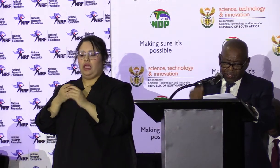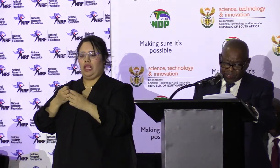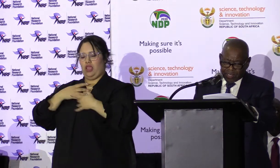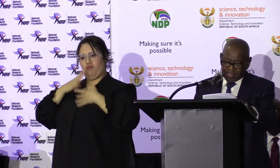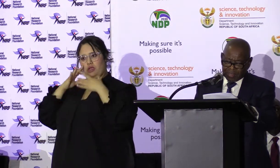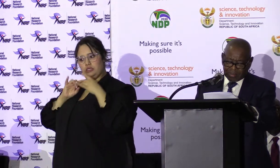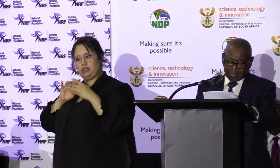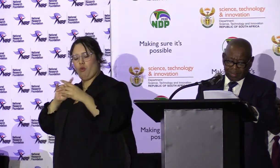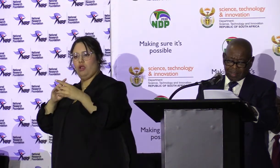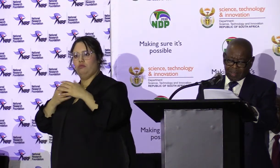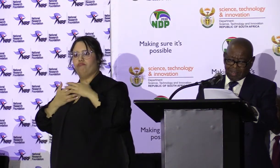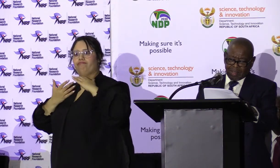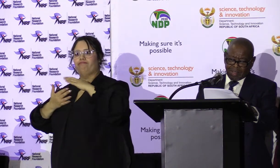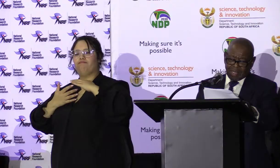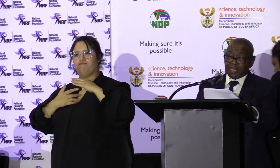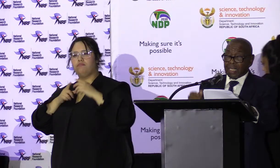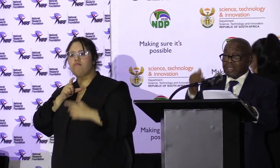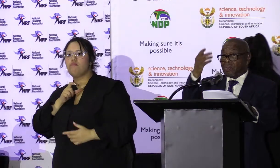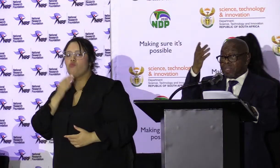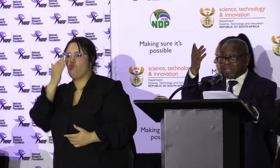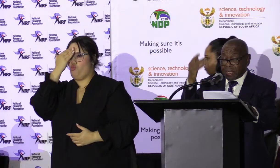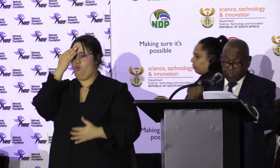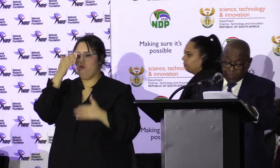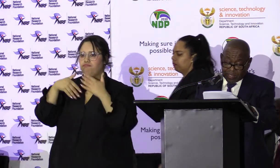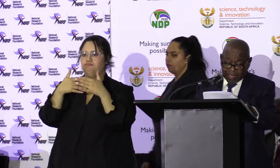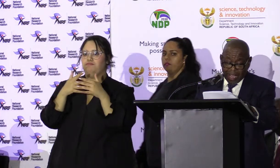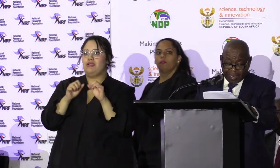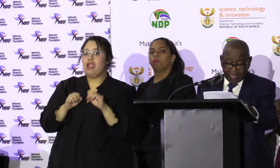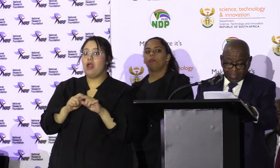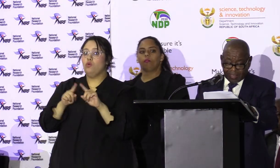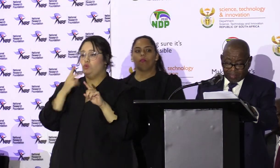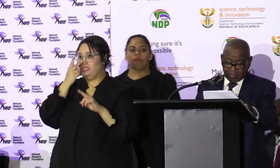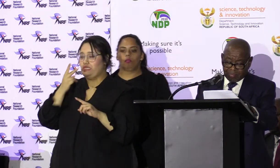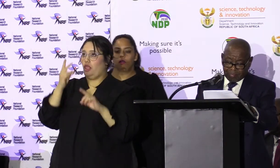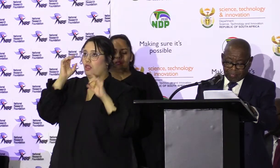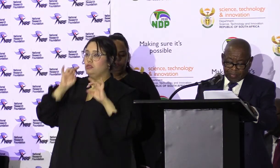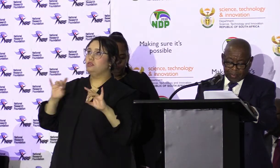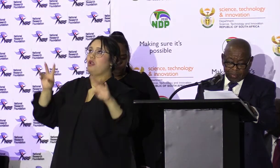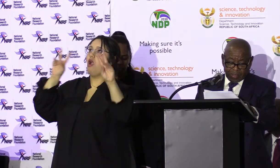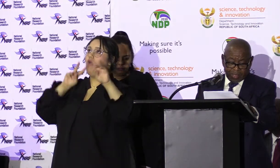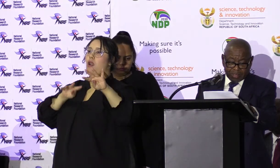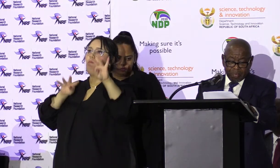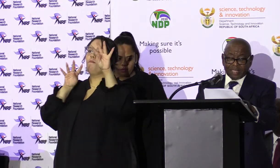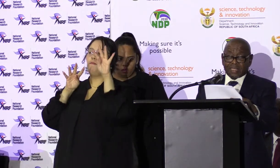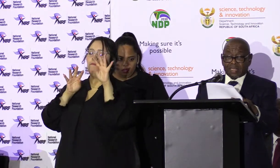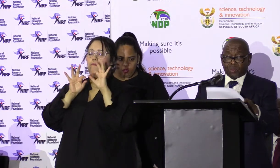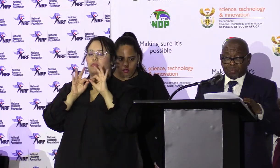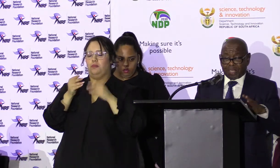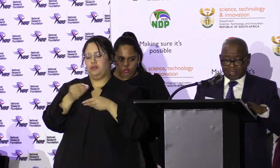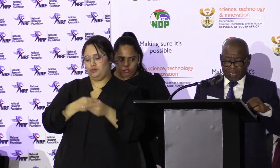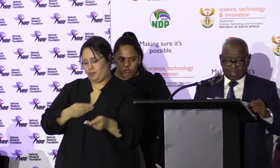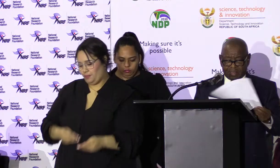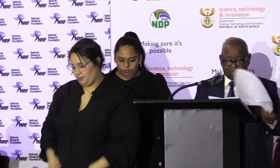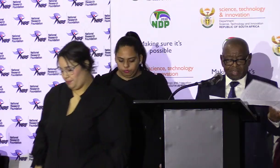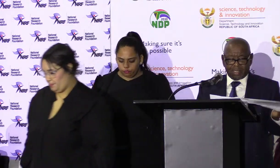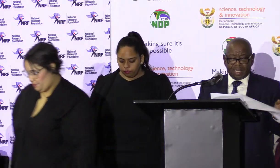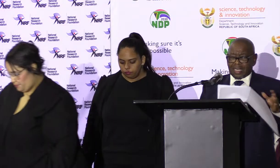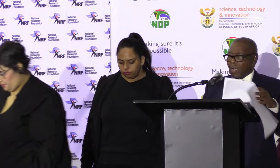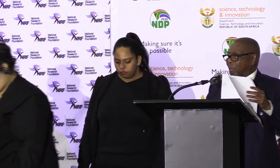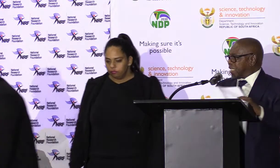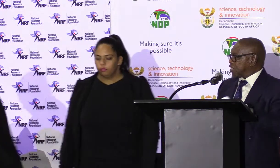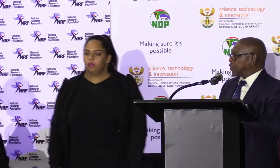our curiosity. And as you will see with stargazing, it makes us to be